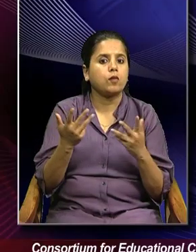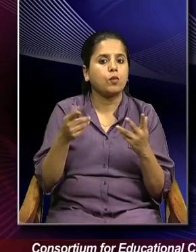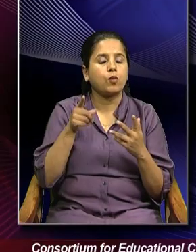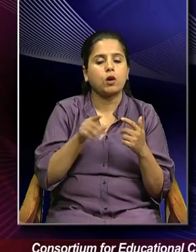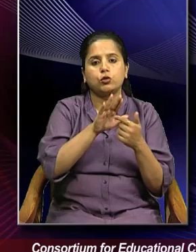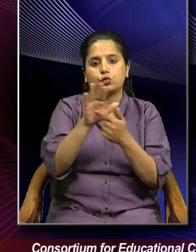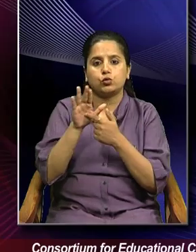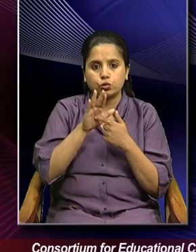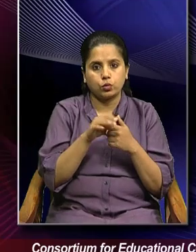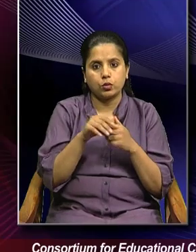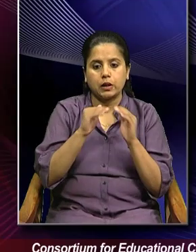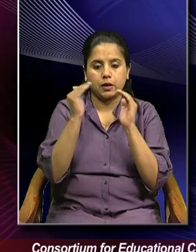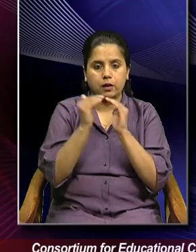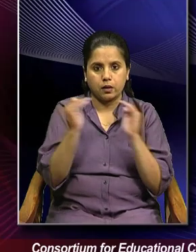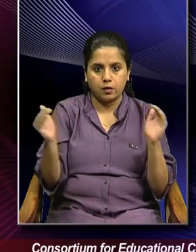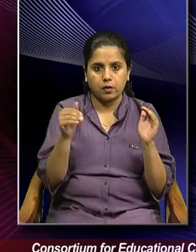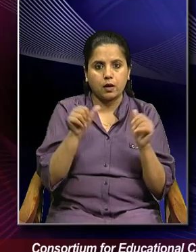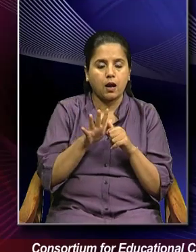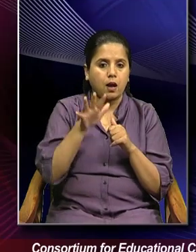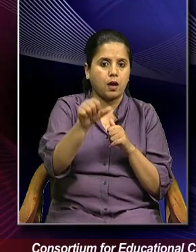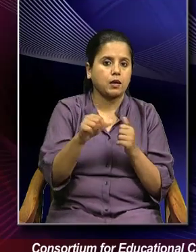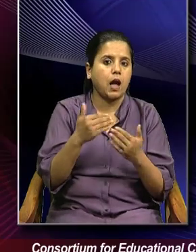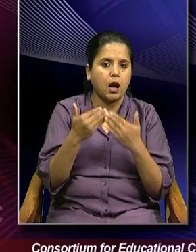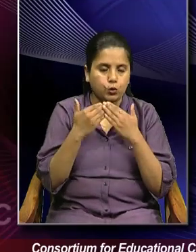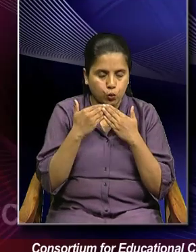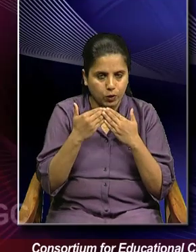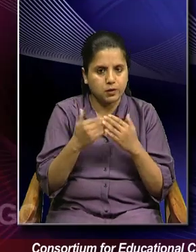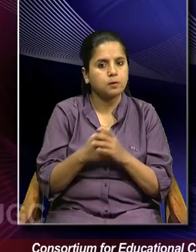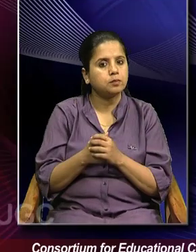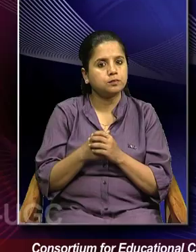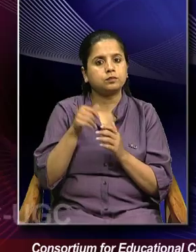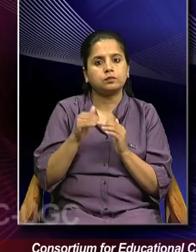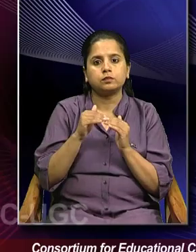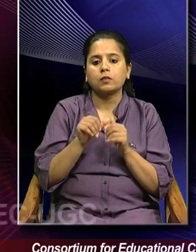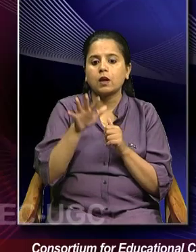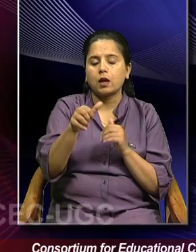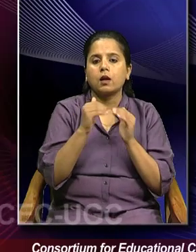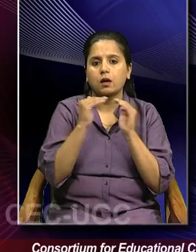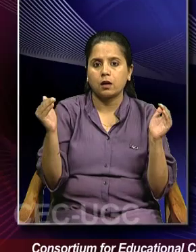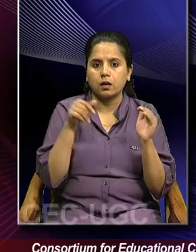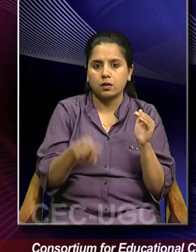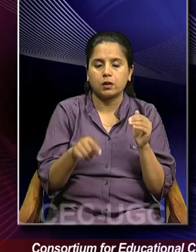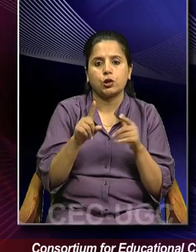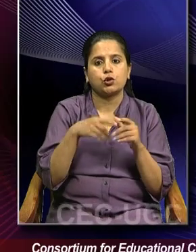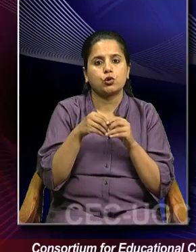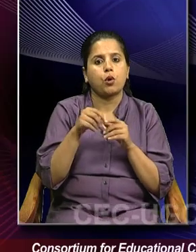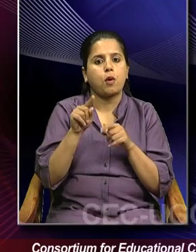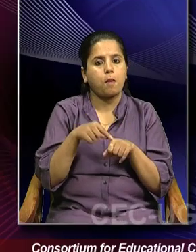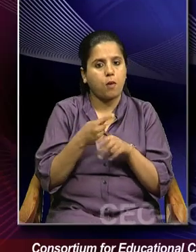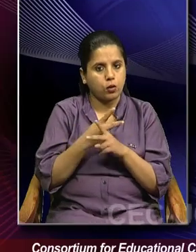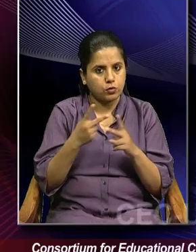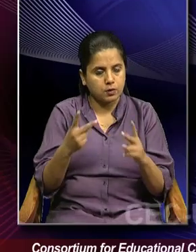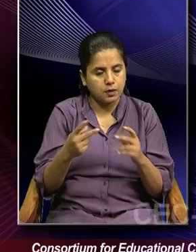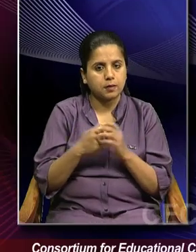out? Equal access to education, equal access to employment